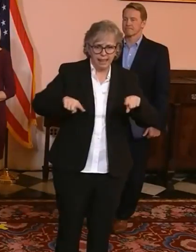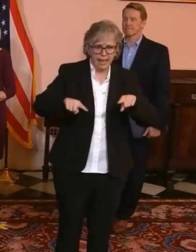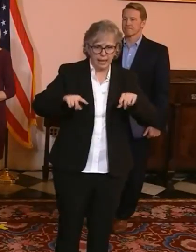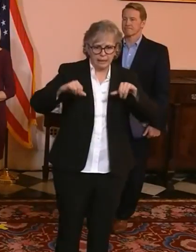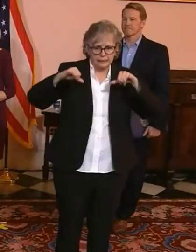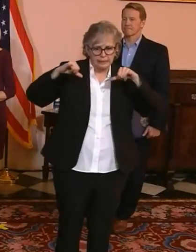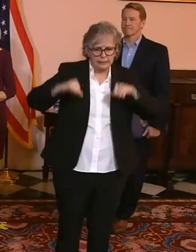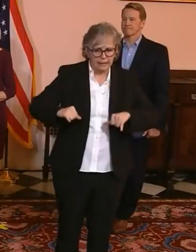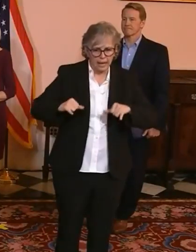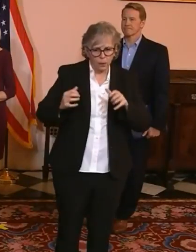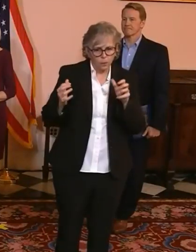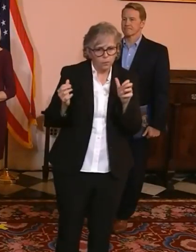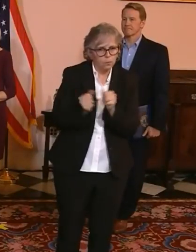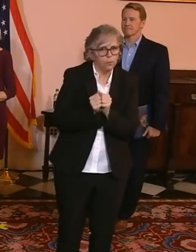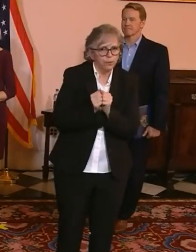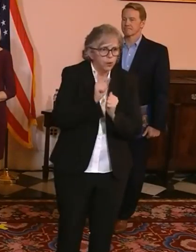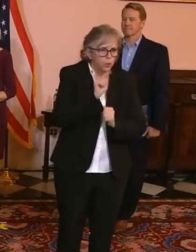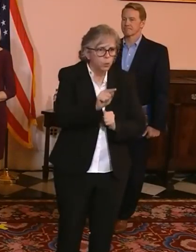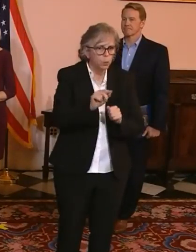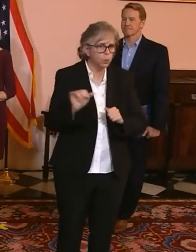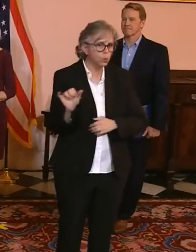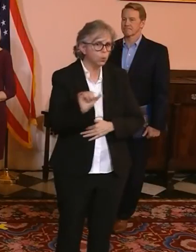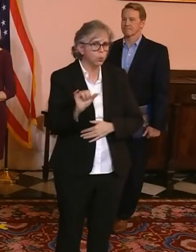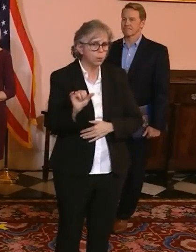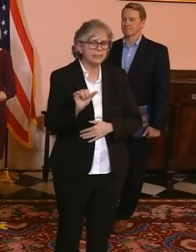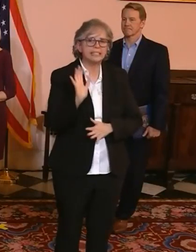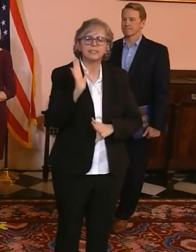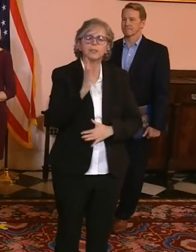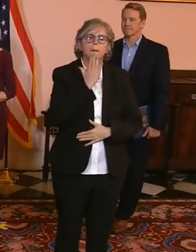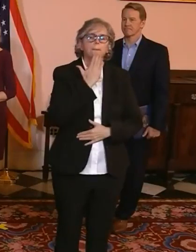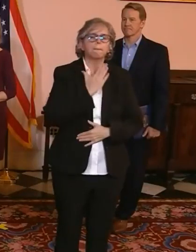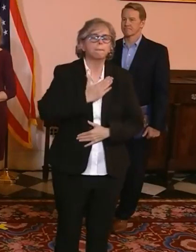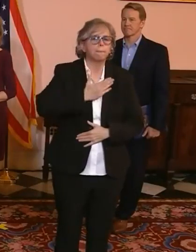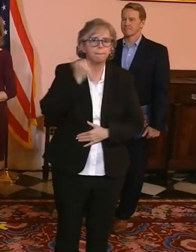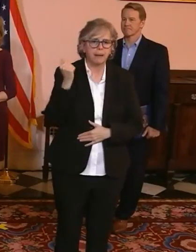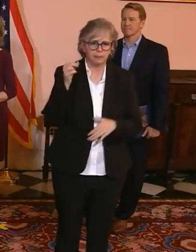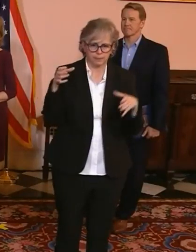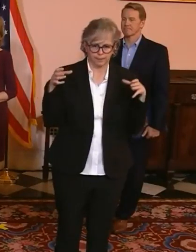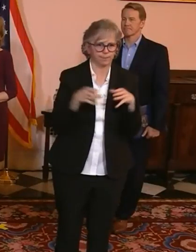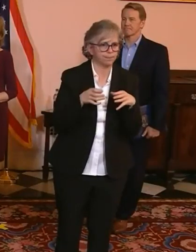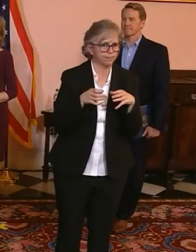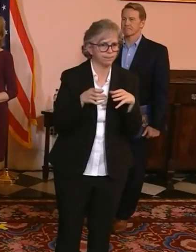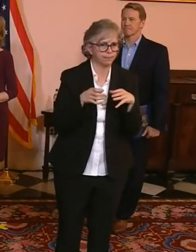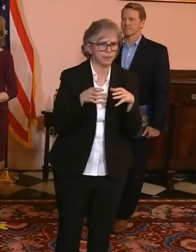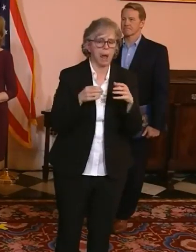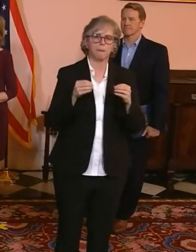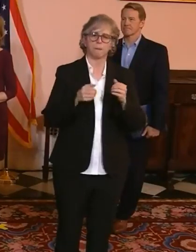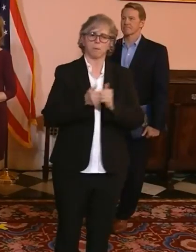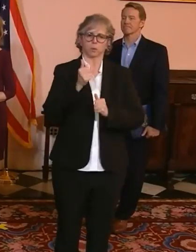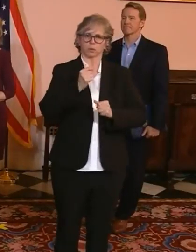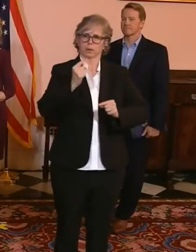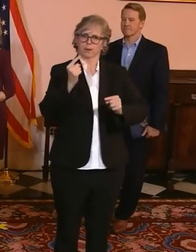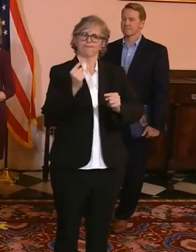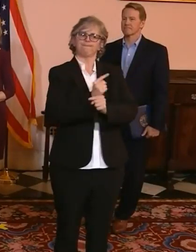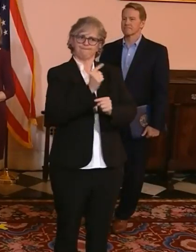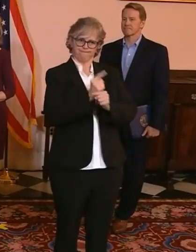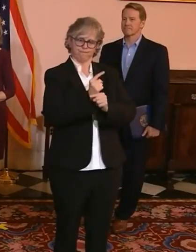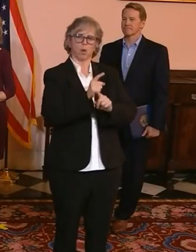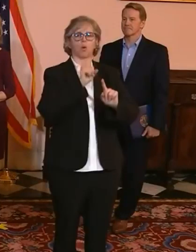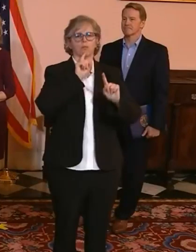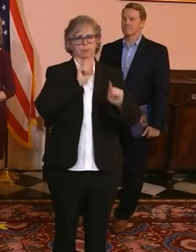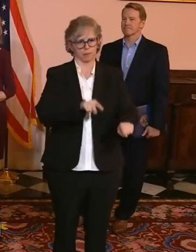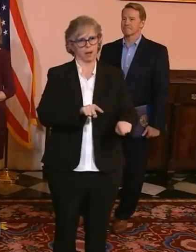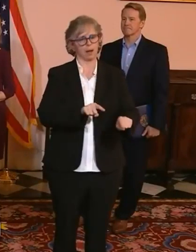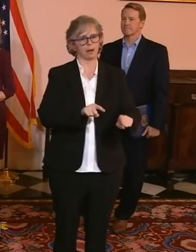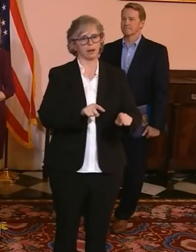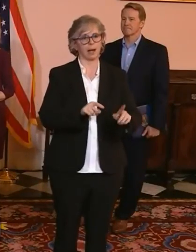The best thing you can do, the most responsible thing you can do, the most heroic, the most patriotic thing that you